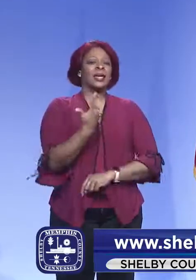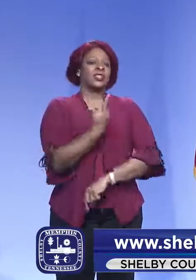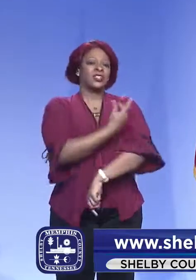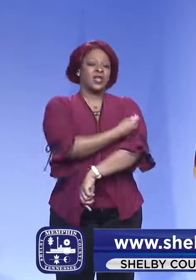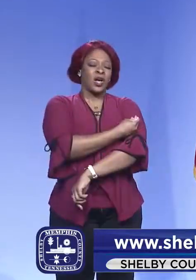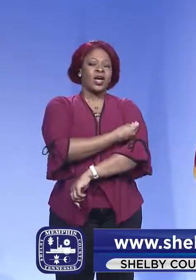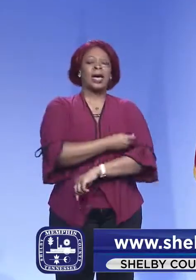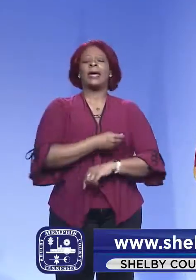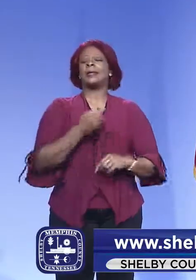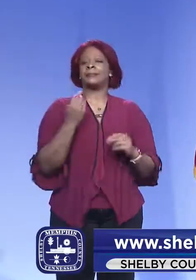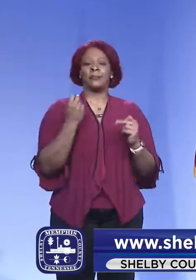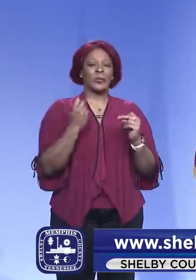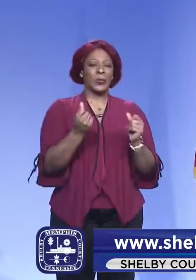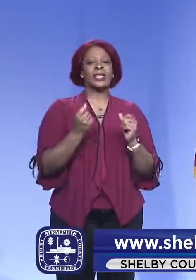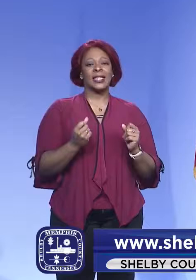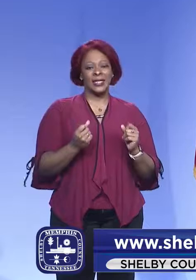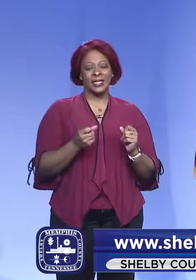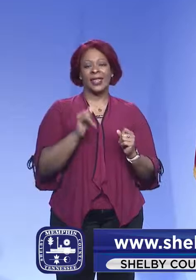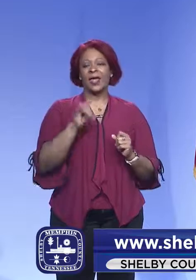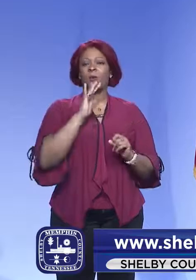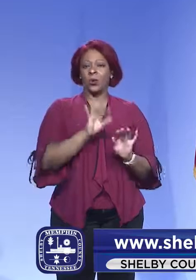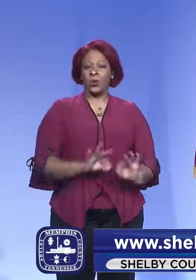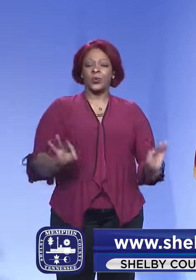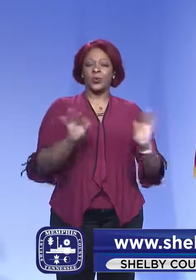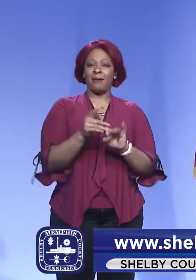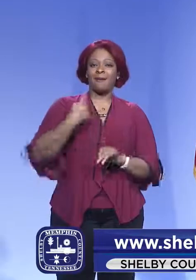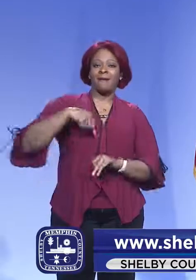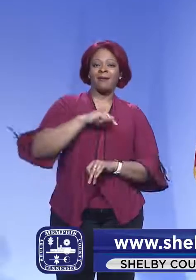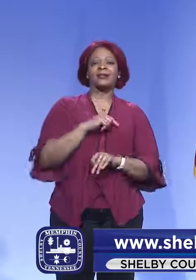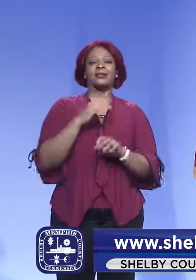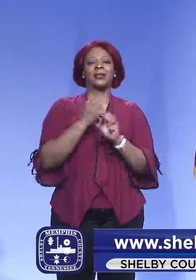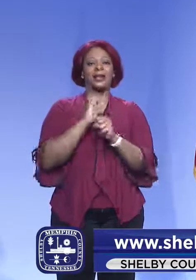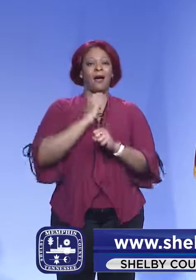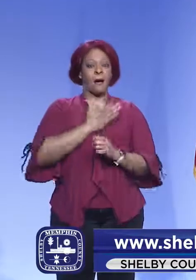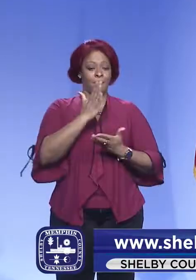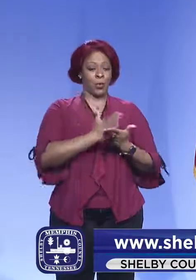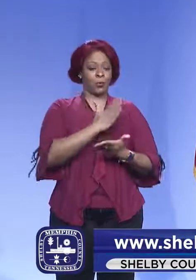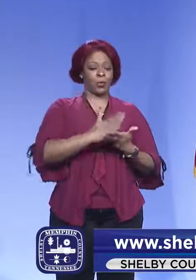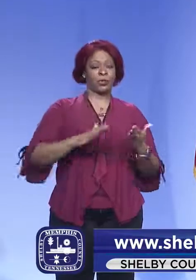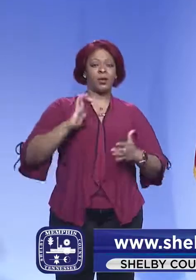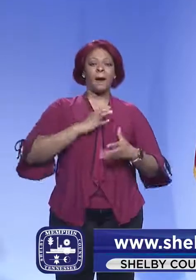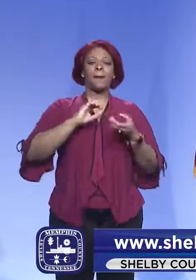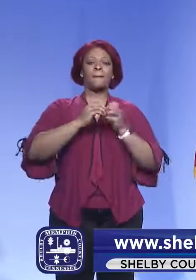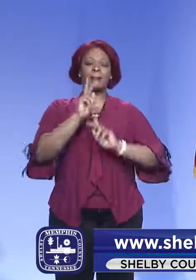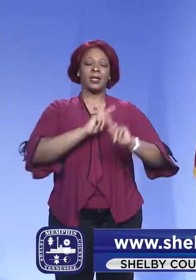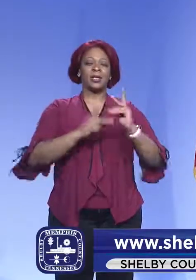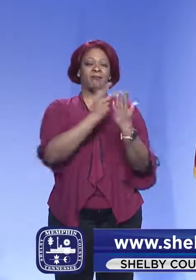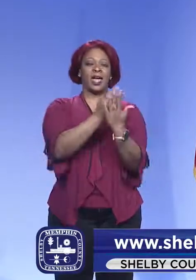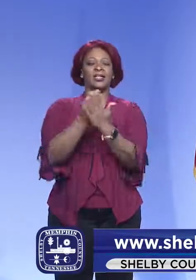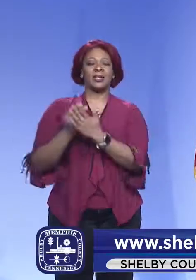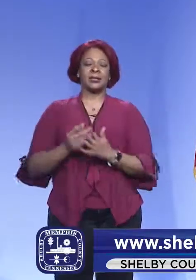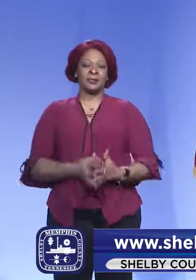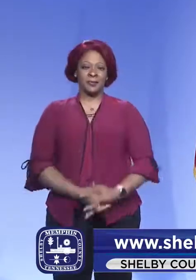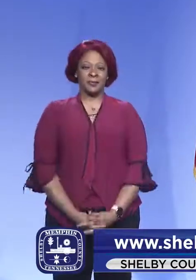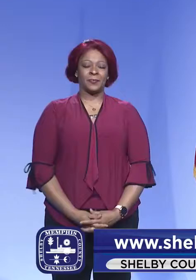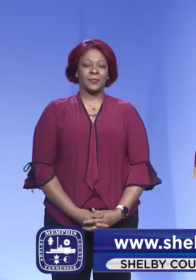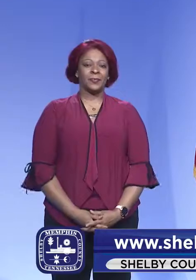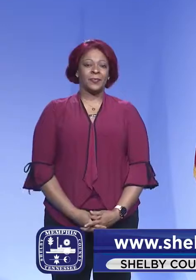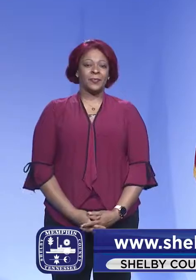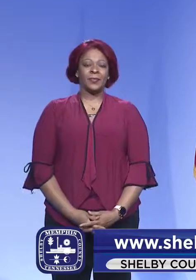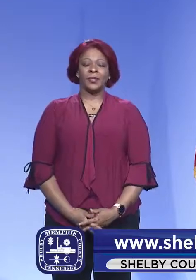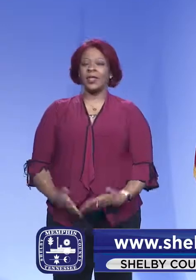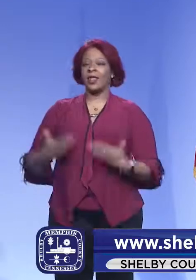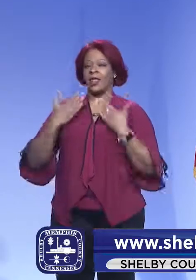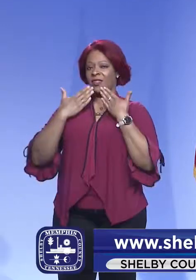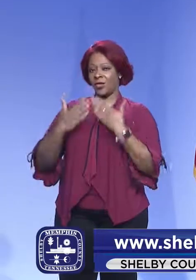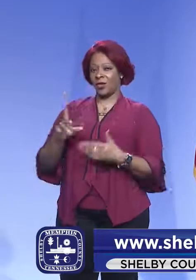arms very quickly. And that's going to be critical to us getting our proportion of our population vaccinated. Thanks,